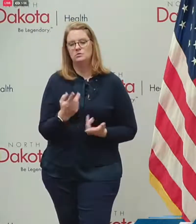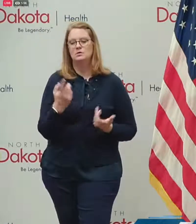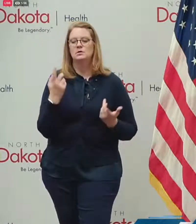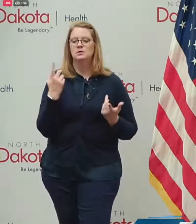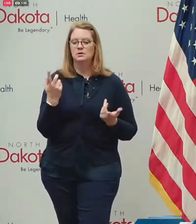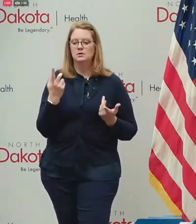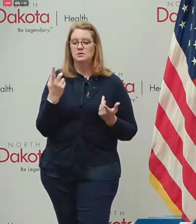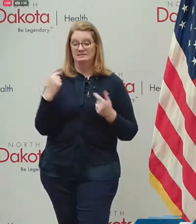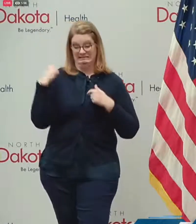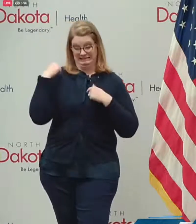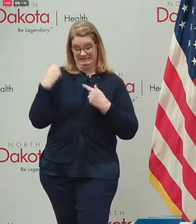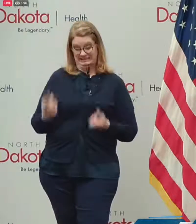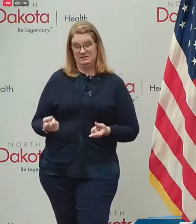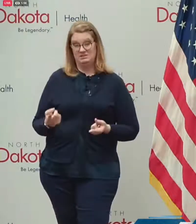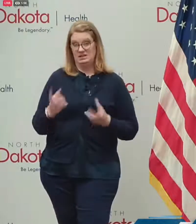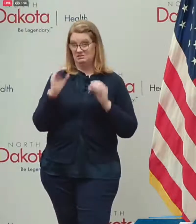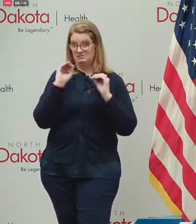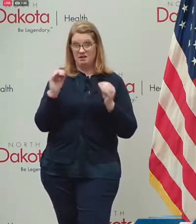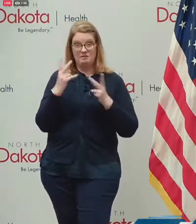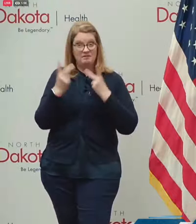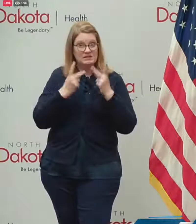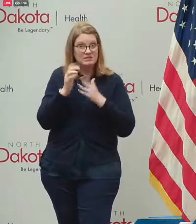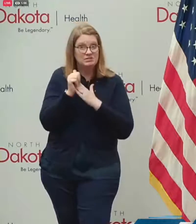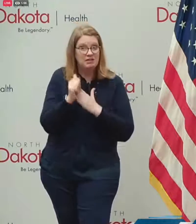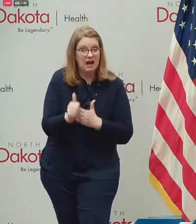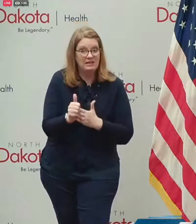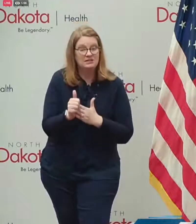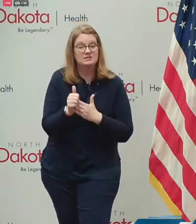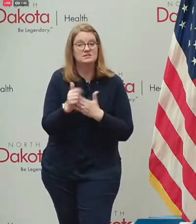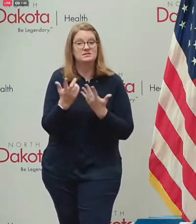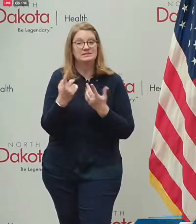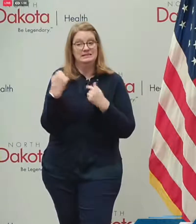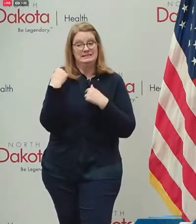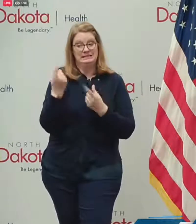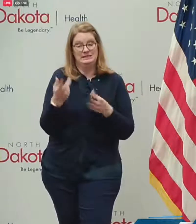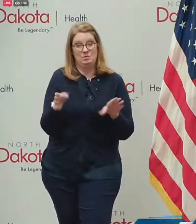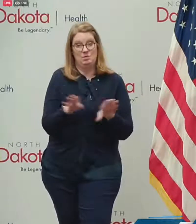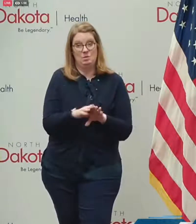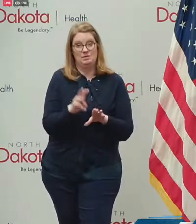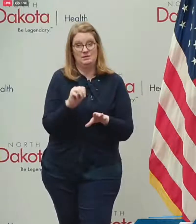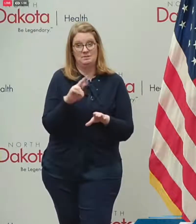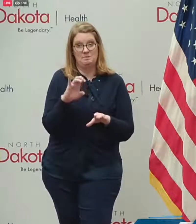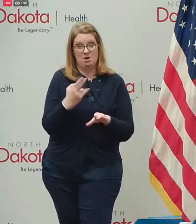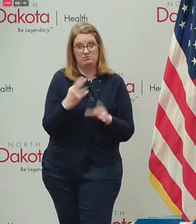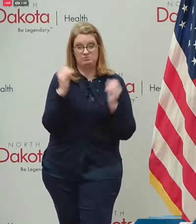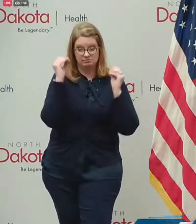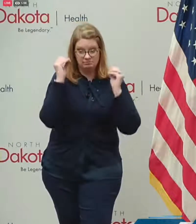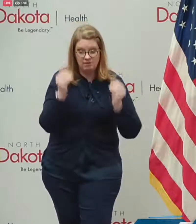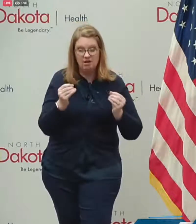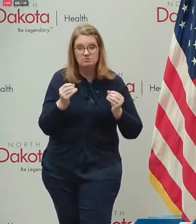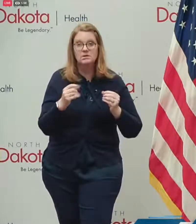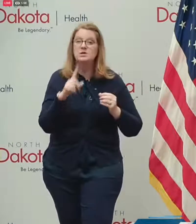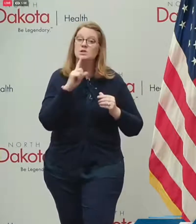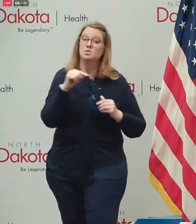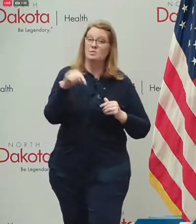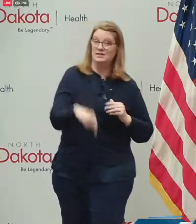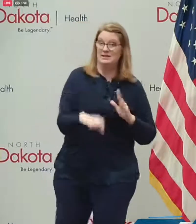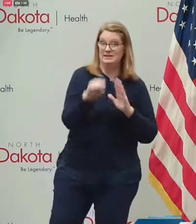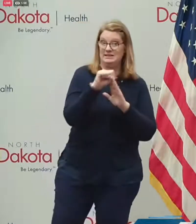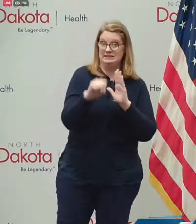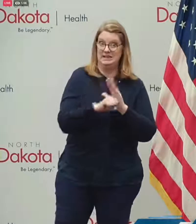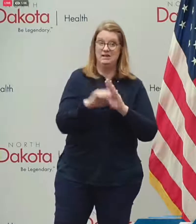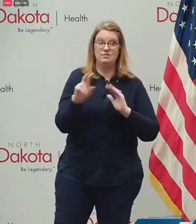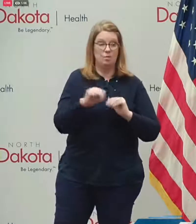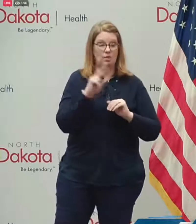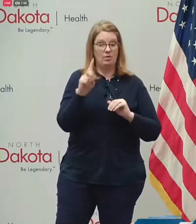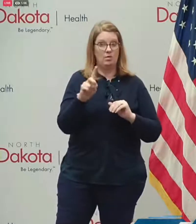visitation guidance for skilled nursing facilities since they were closed in March. So the state of North Dakota, I just want to